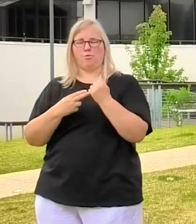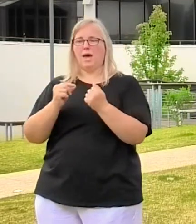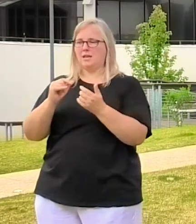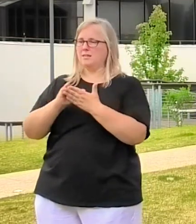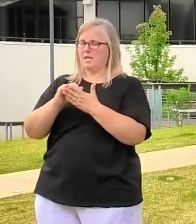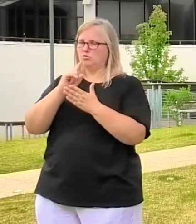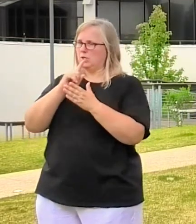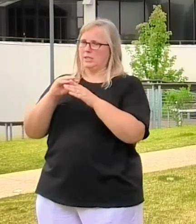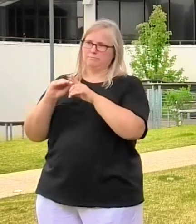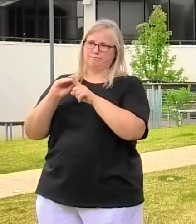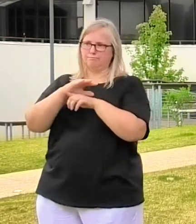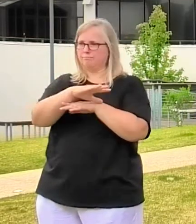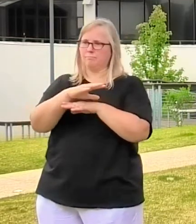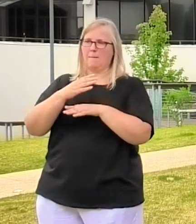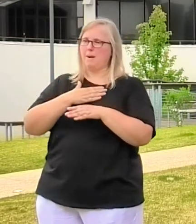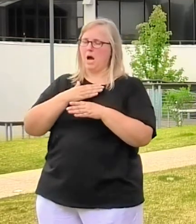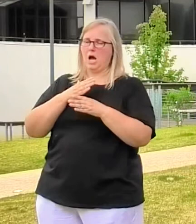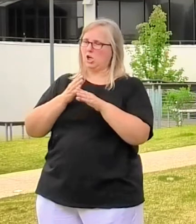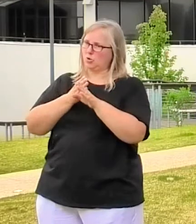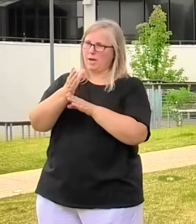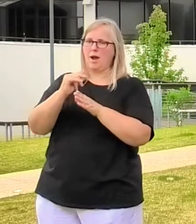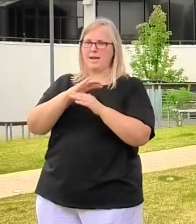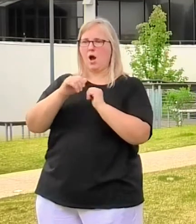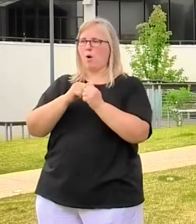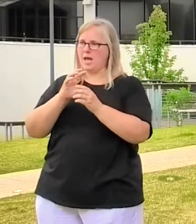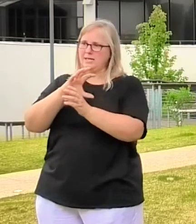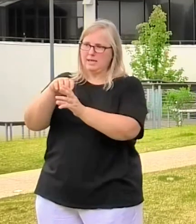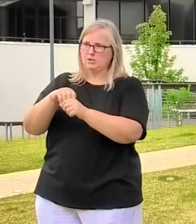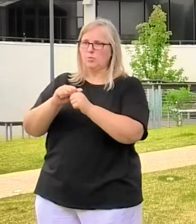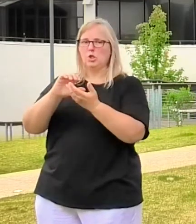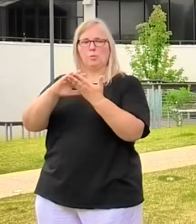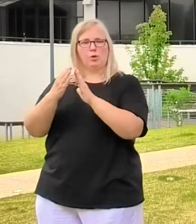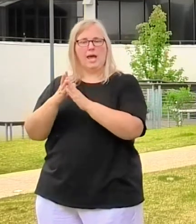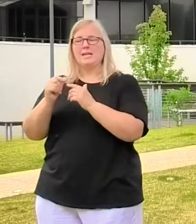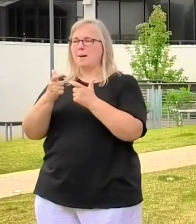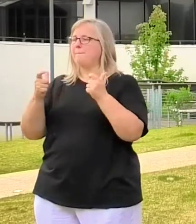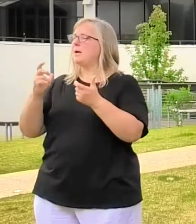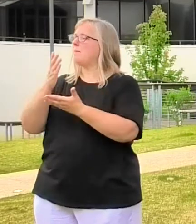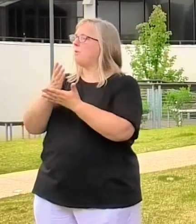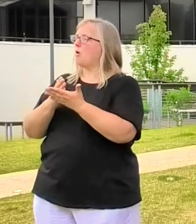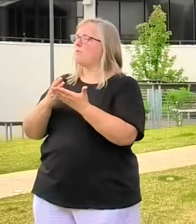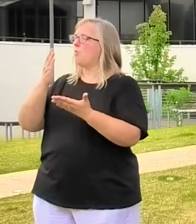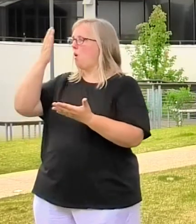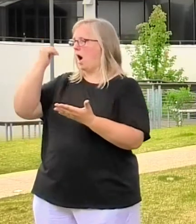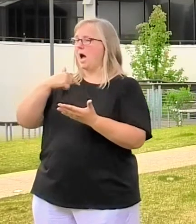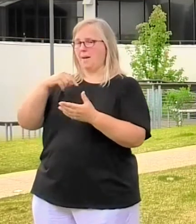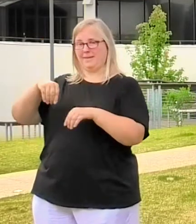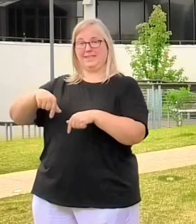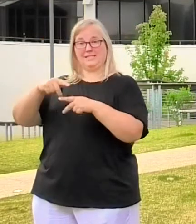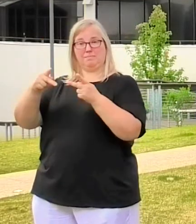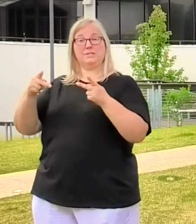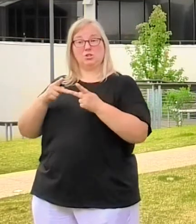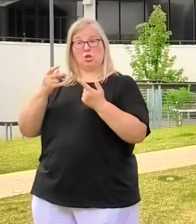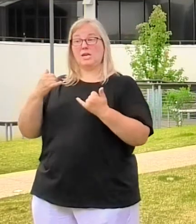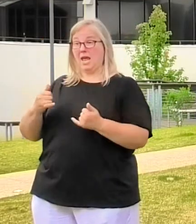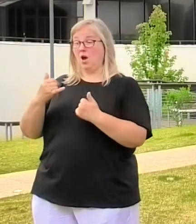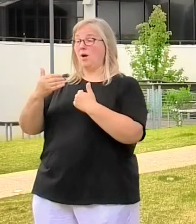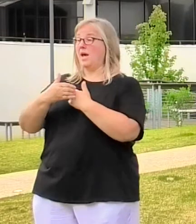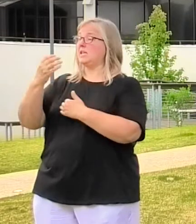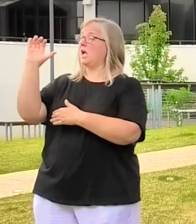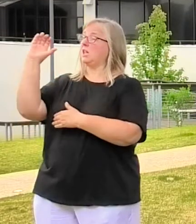my career and how I engage in community, and a big part of why I'm in this position now at